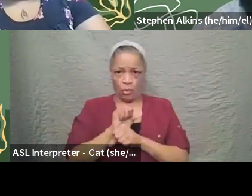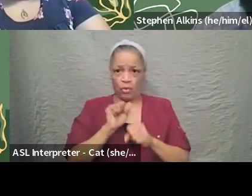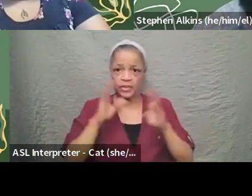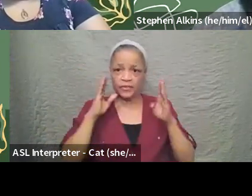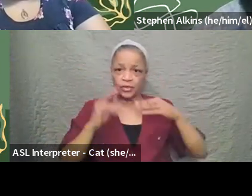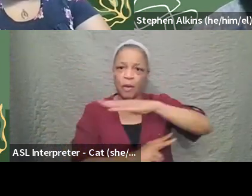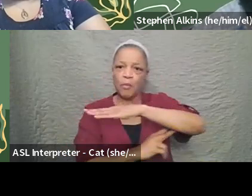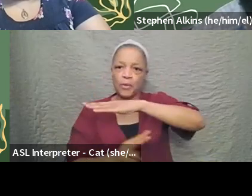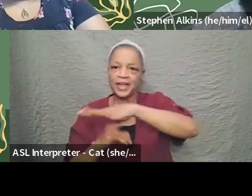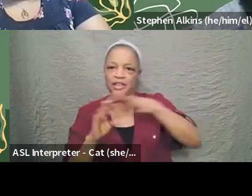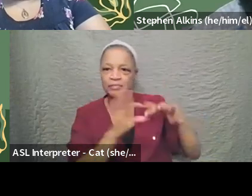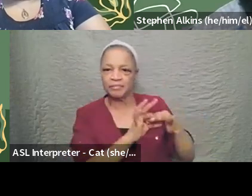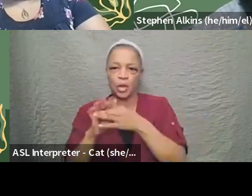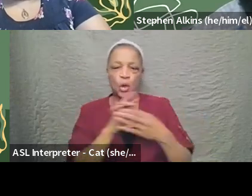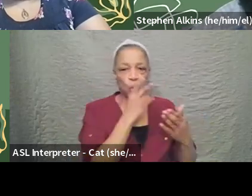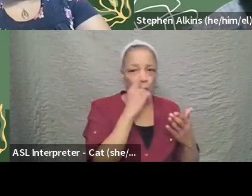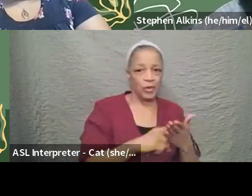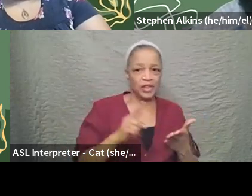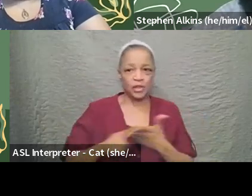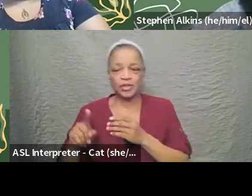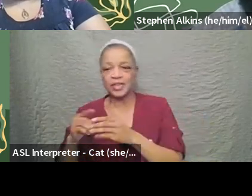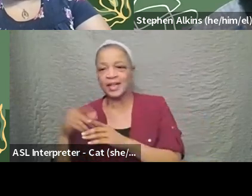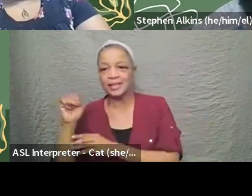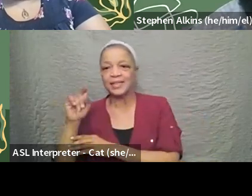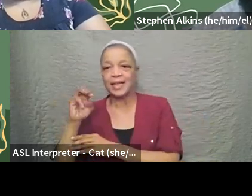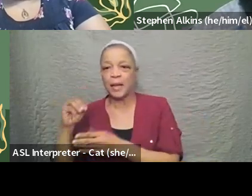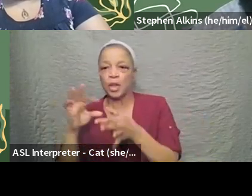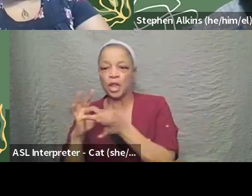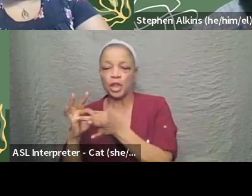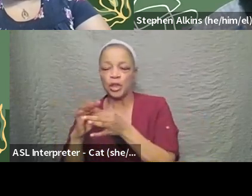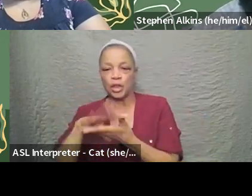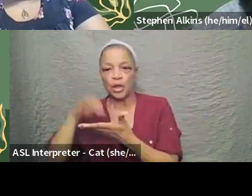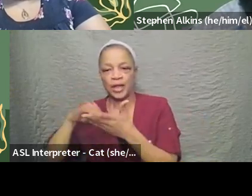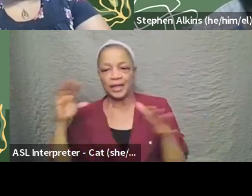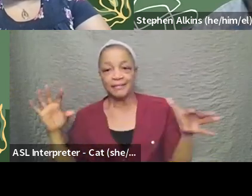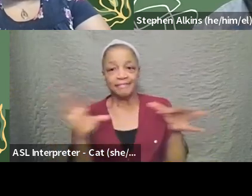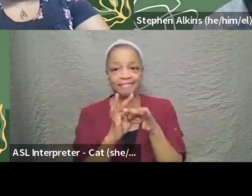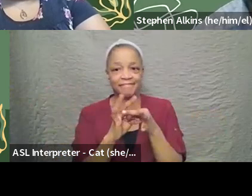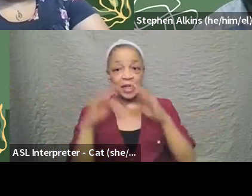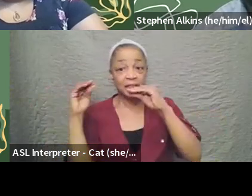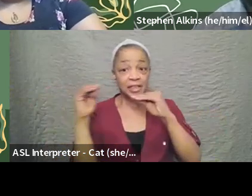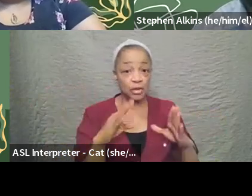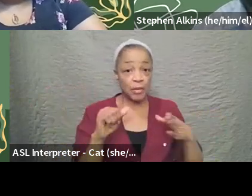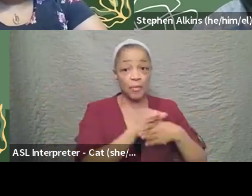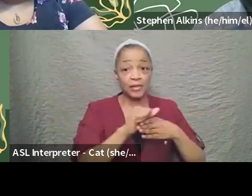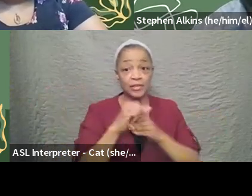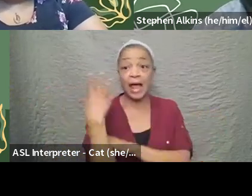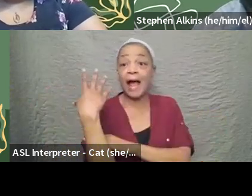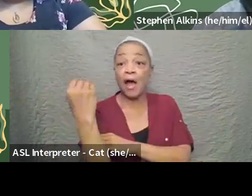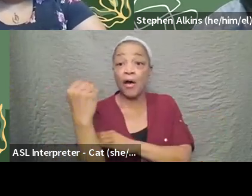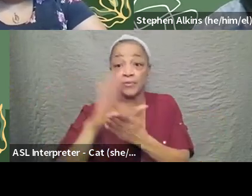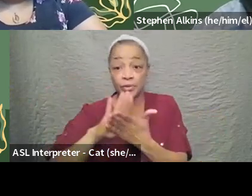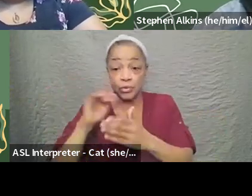bridging between researchers in STEM learning and teaching and practitioners in out-of-school time